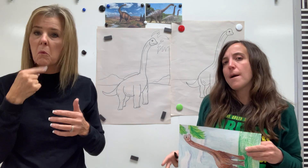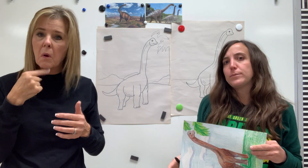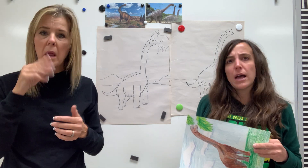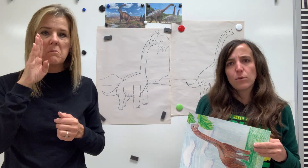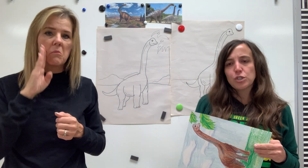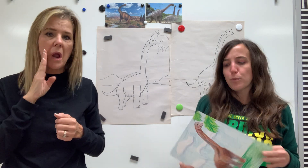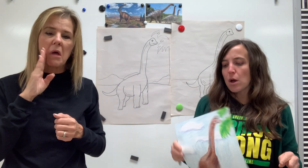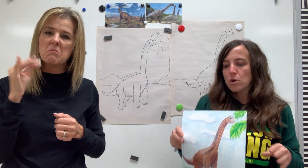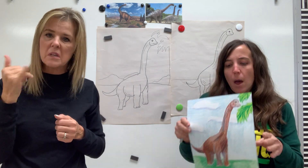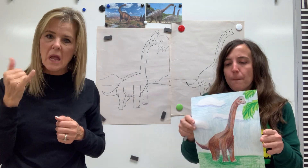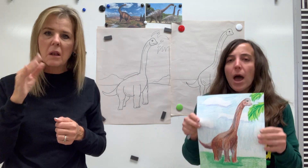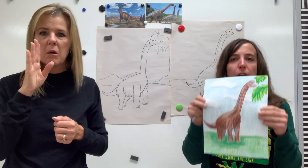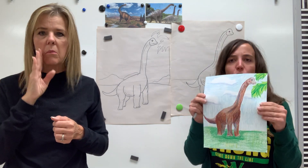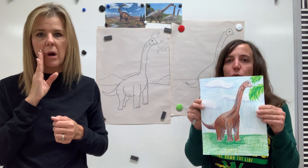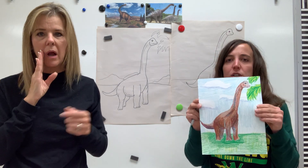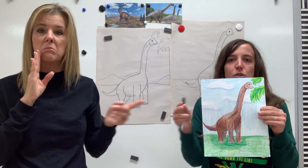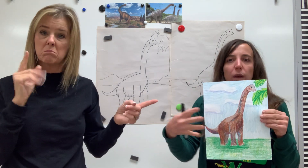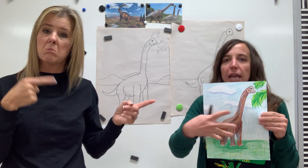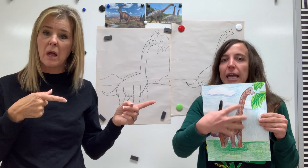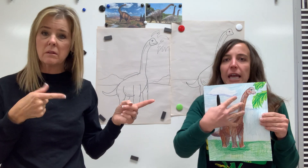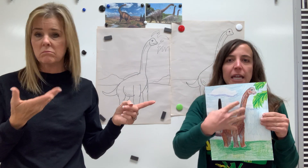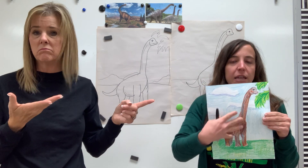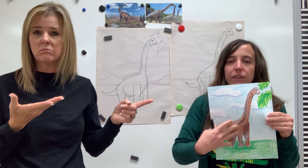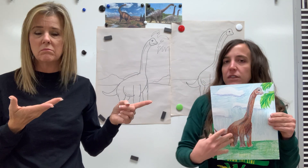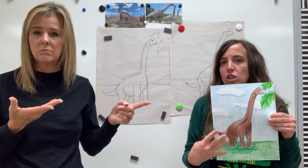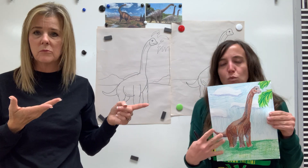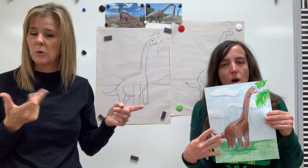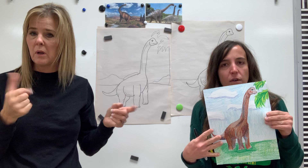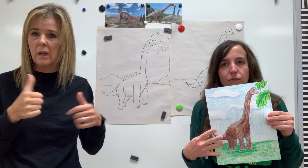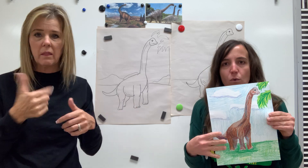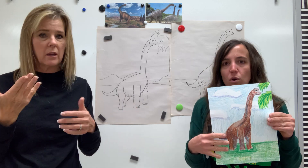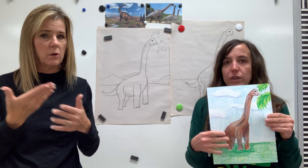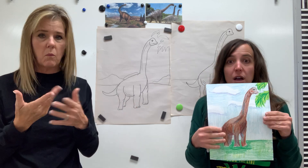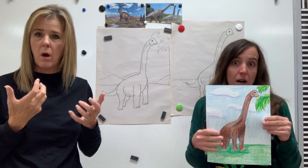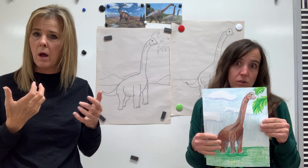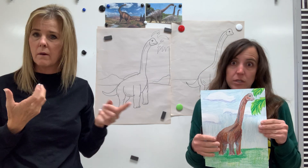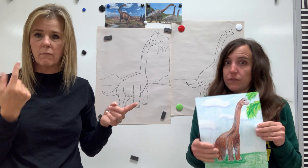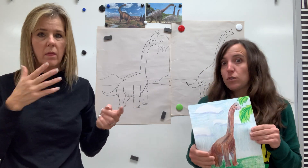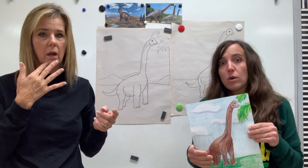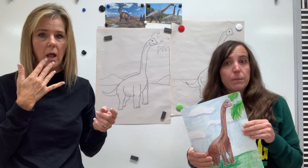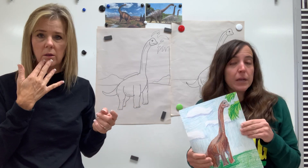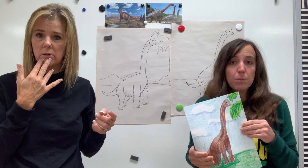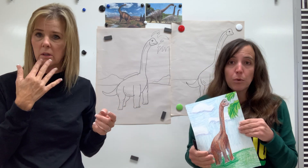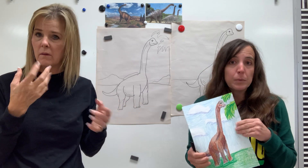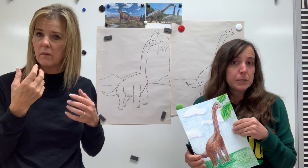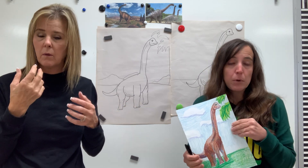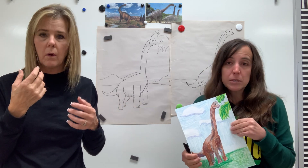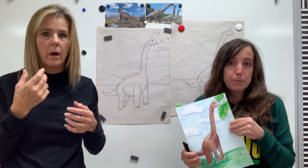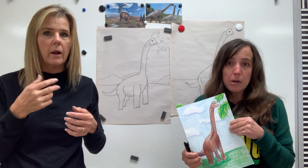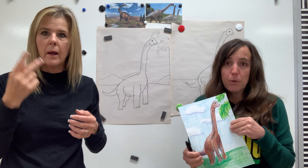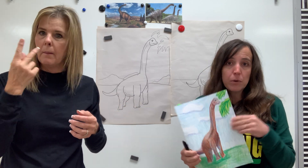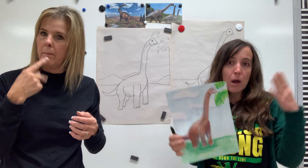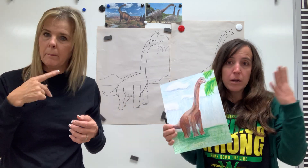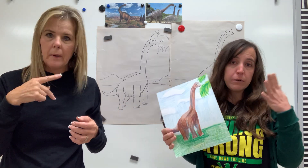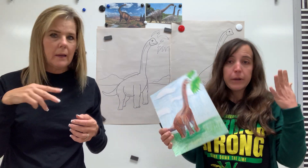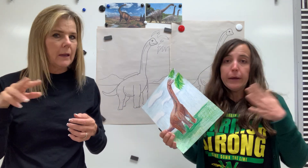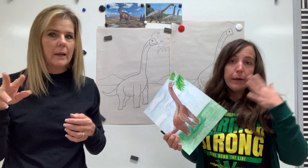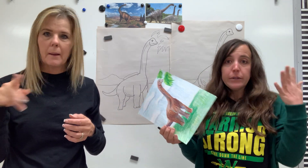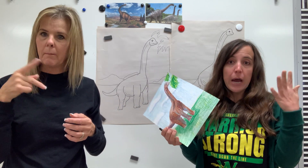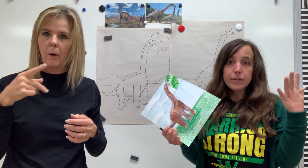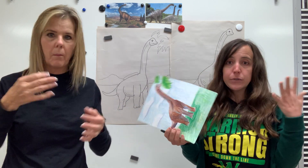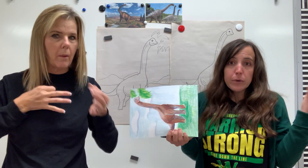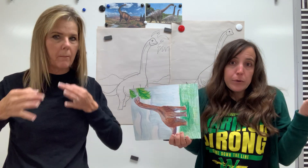brown, yellowish brown. But you can do anything that you want for the colors. If you want a pink and purple spotted polka